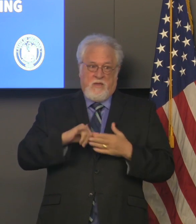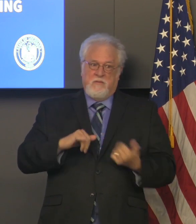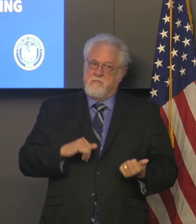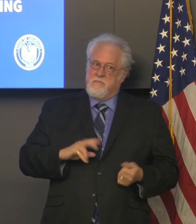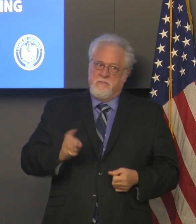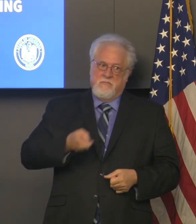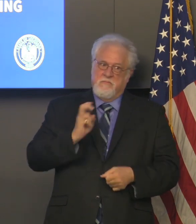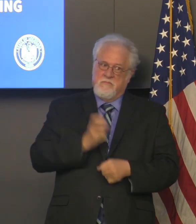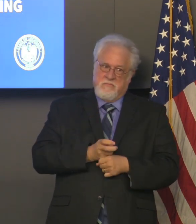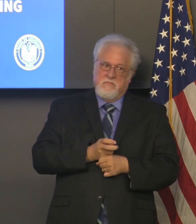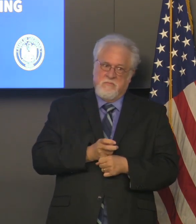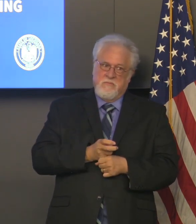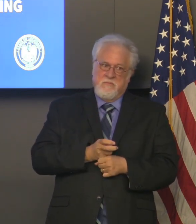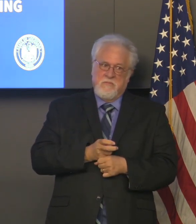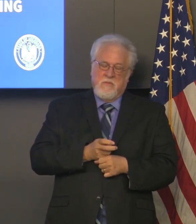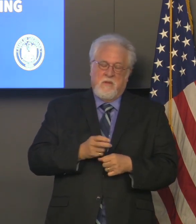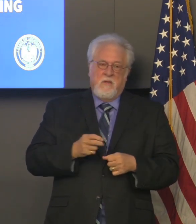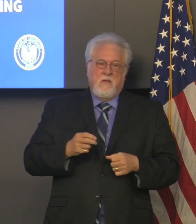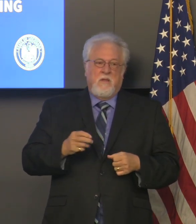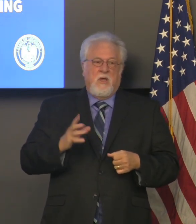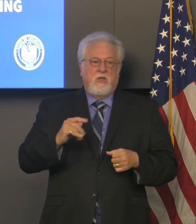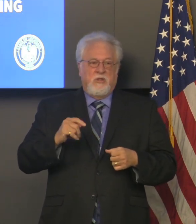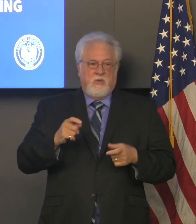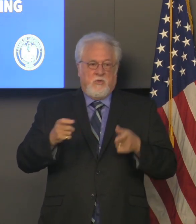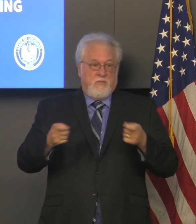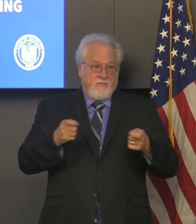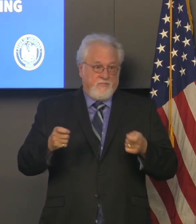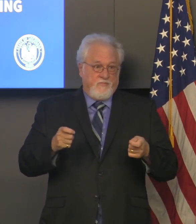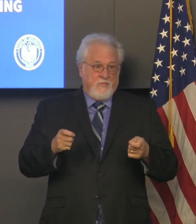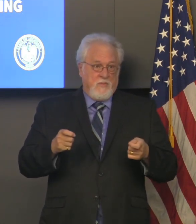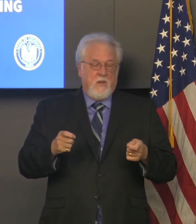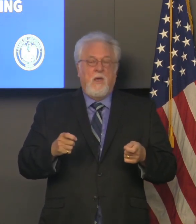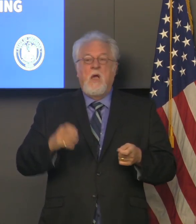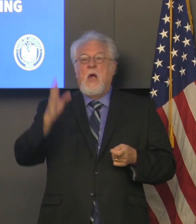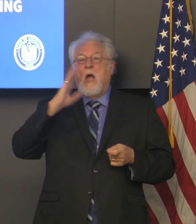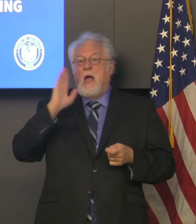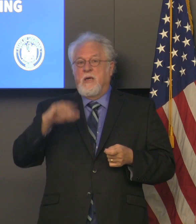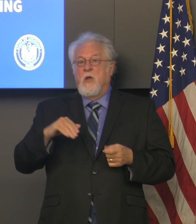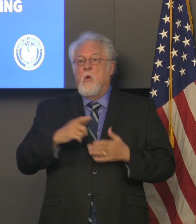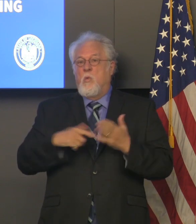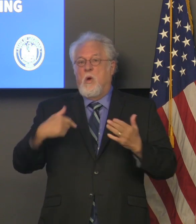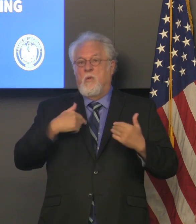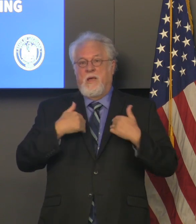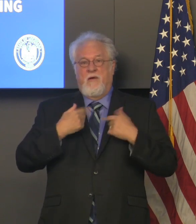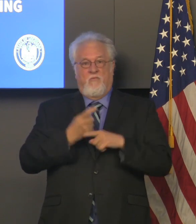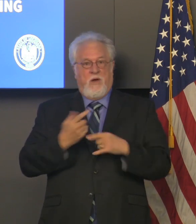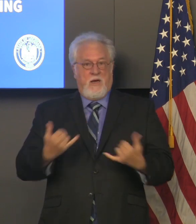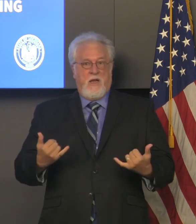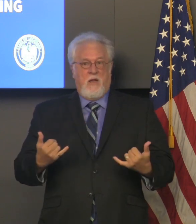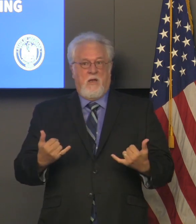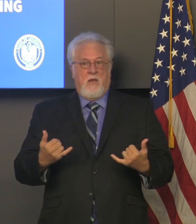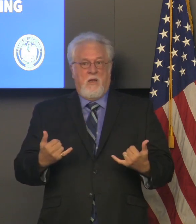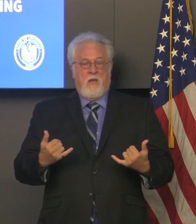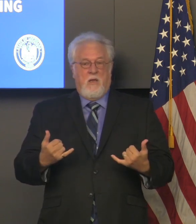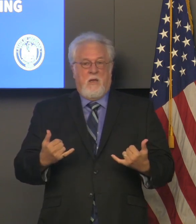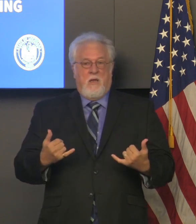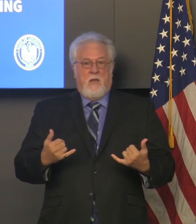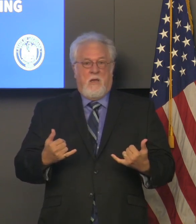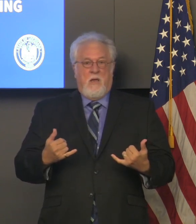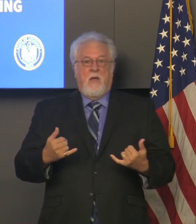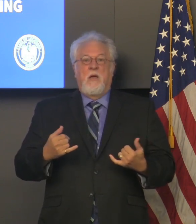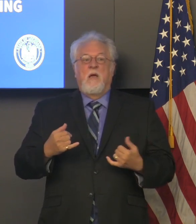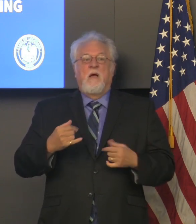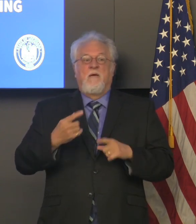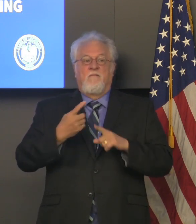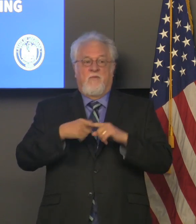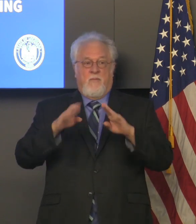be very, very difficult to administer. I know that what we have right now is a bill that came out of the